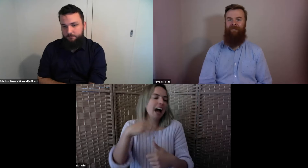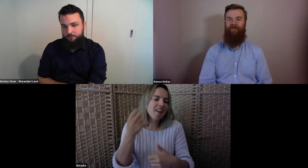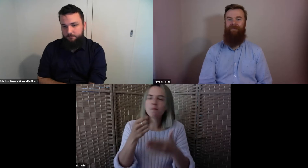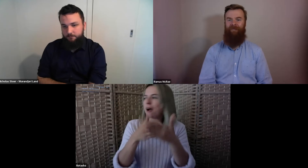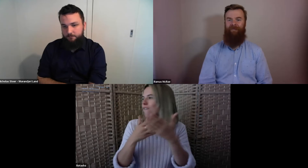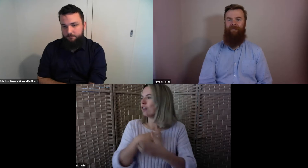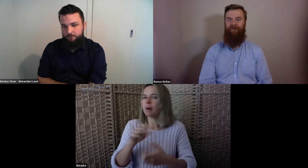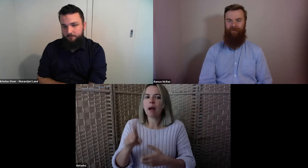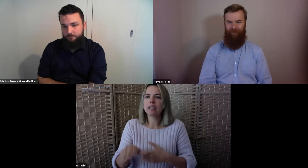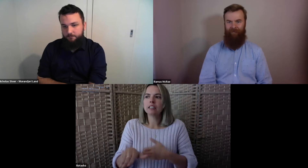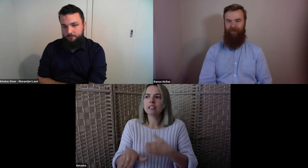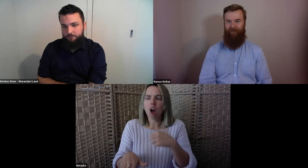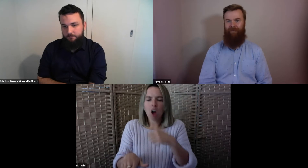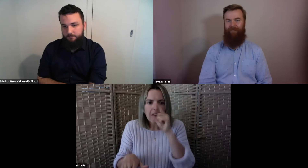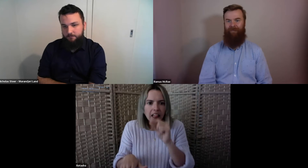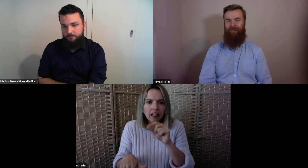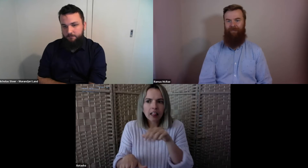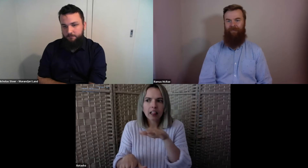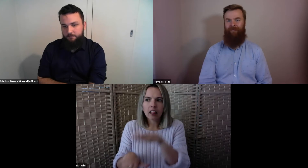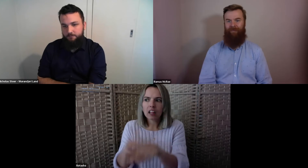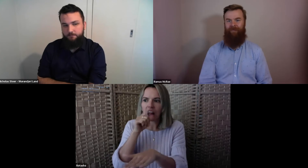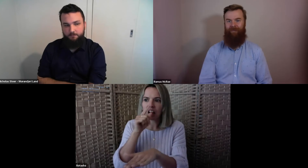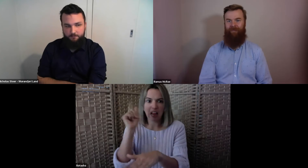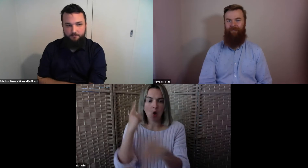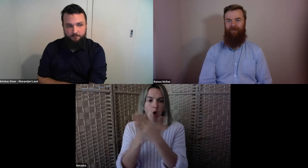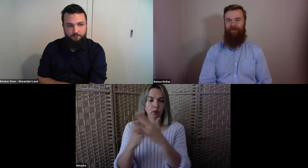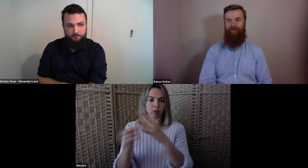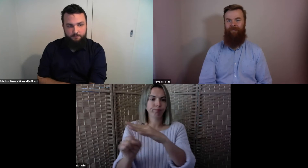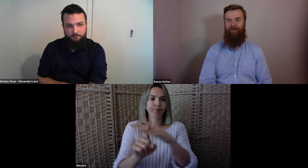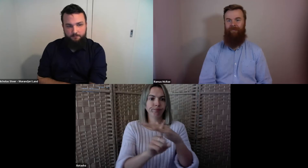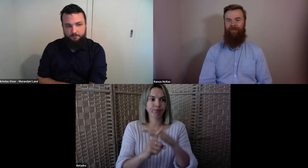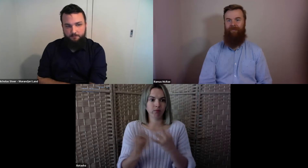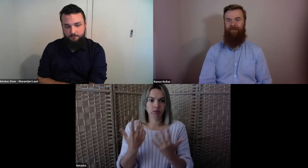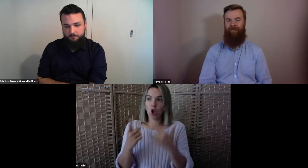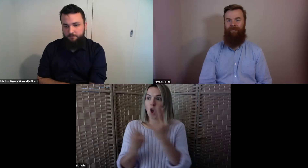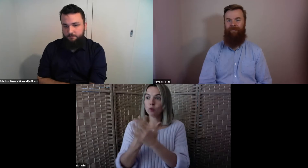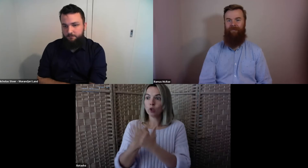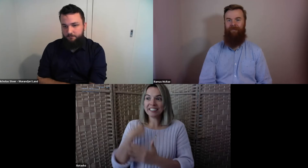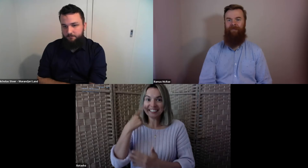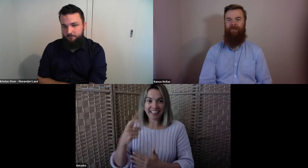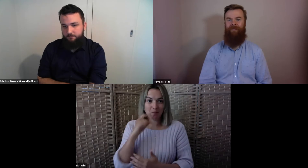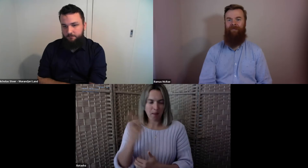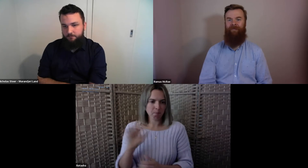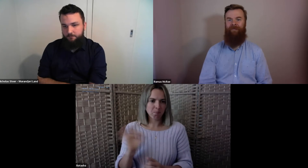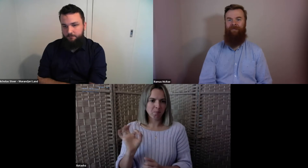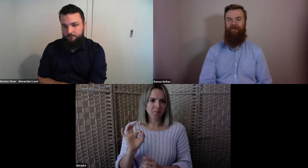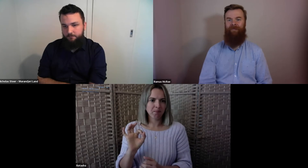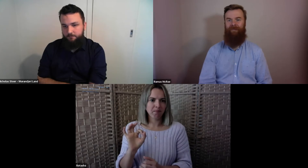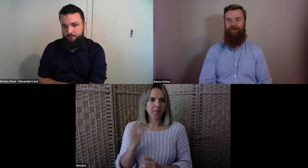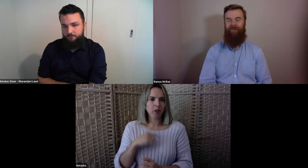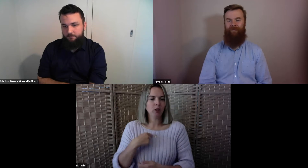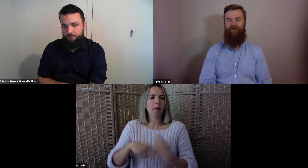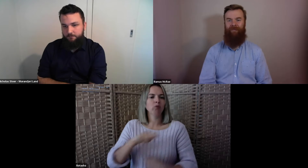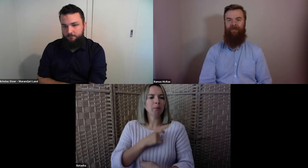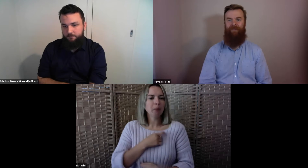And I know that sometimes, I suppose, being deaf, there's that hesitancy, there's that feeling of, can I really